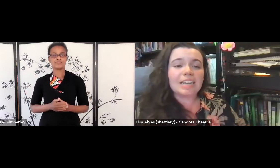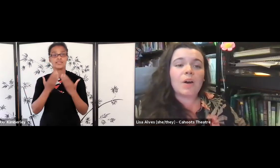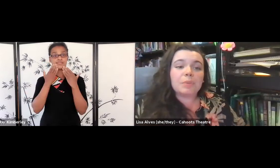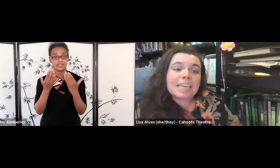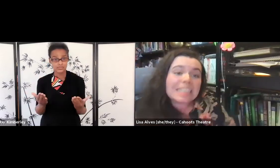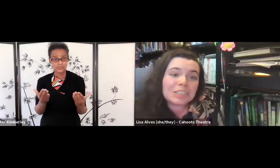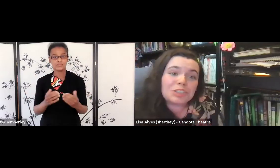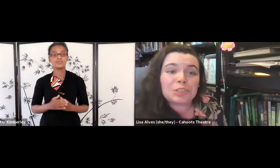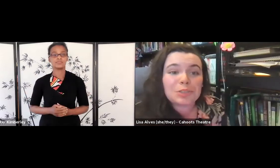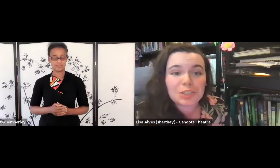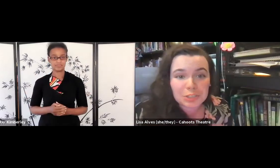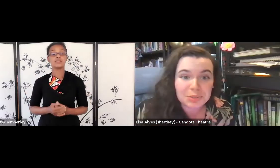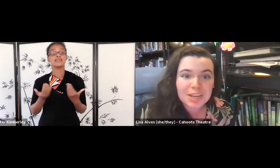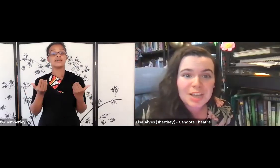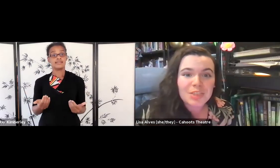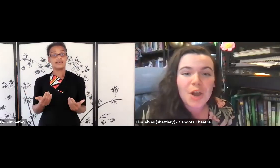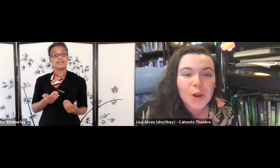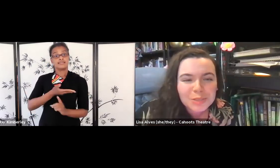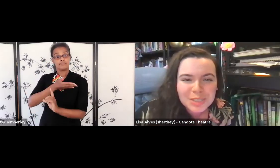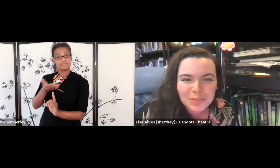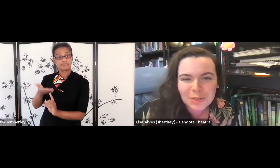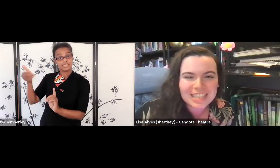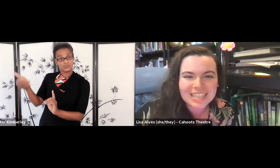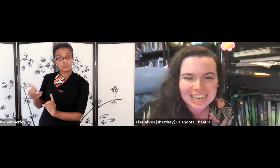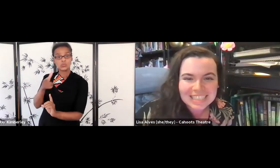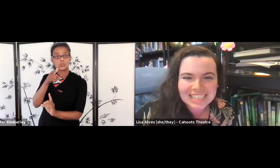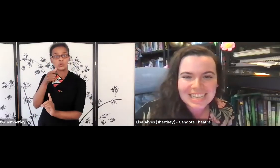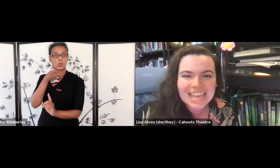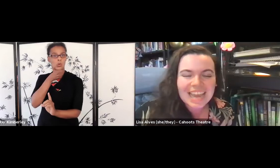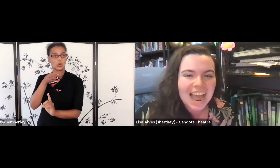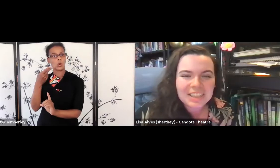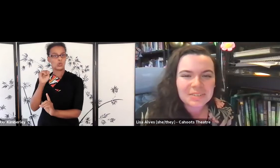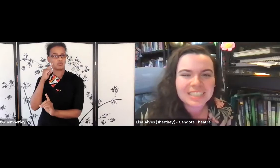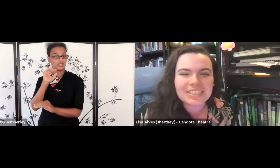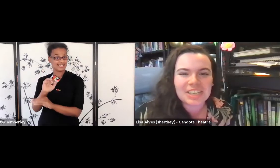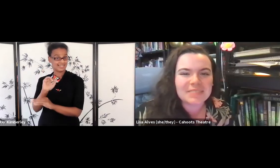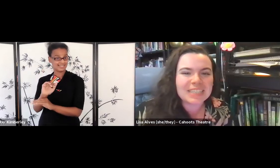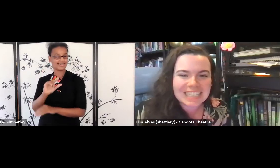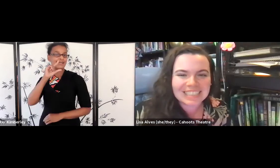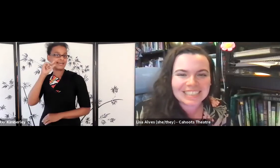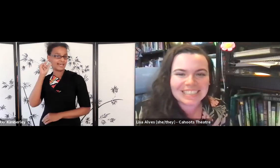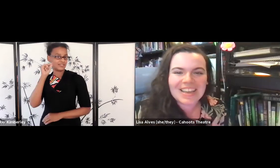Now, I would like to introduce to you the host for the night, Catherine J. MacKinnon. Thank you so much.